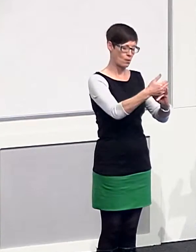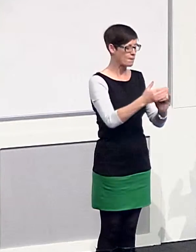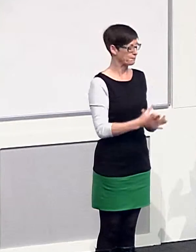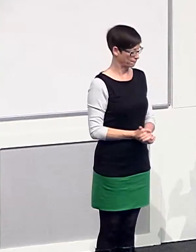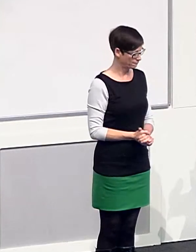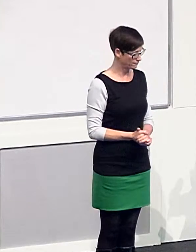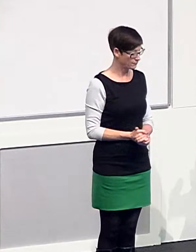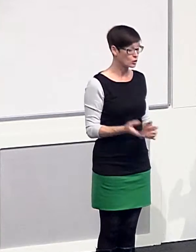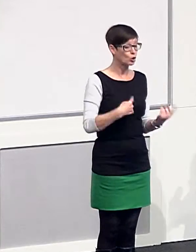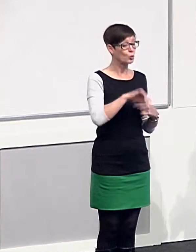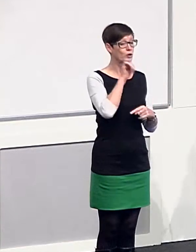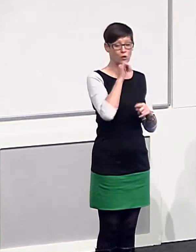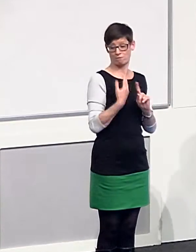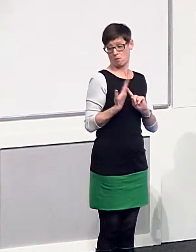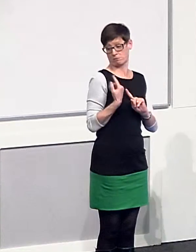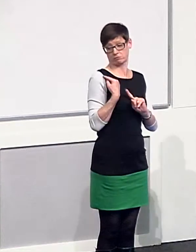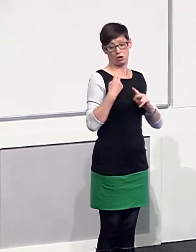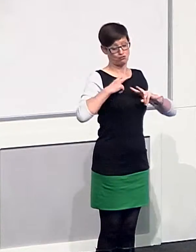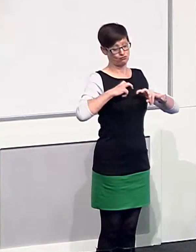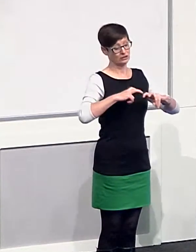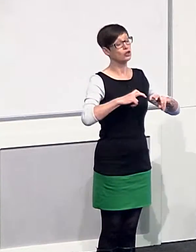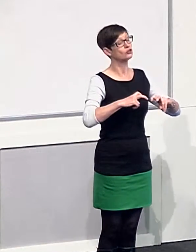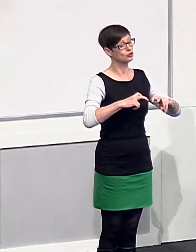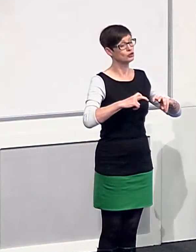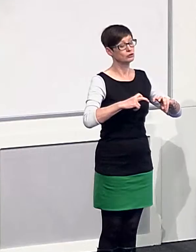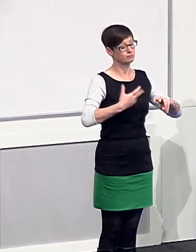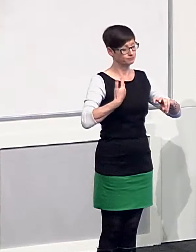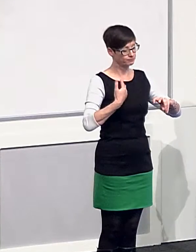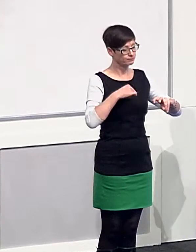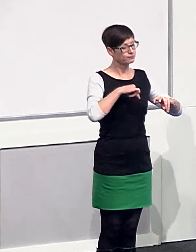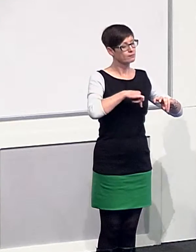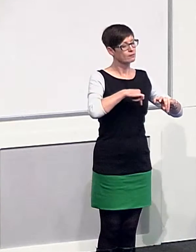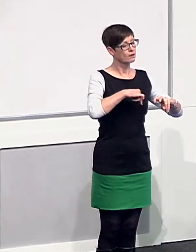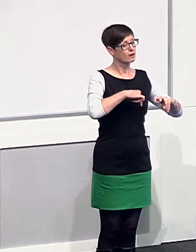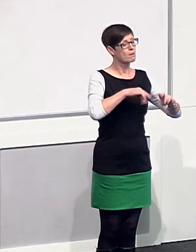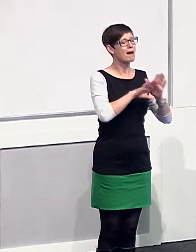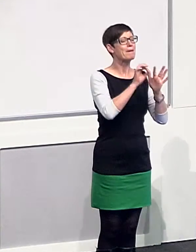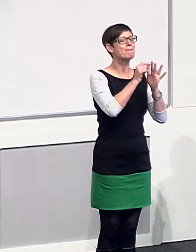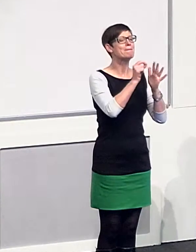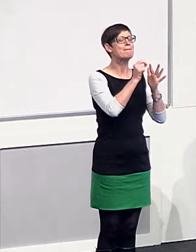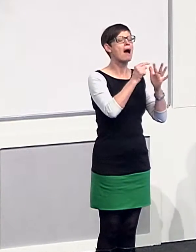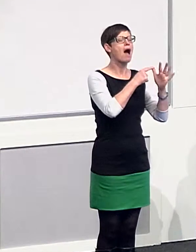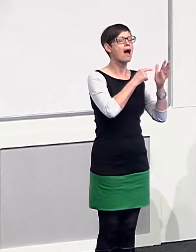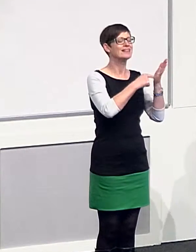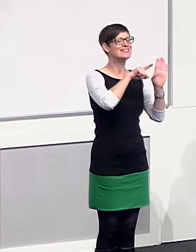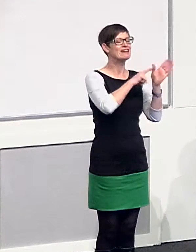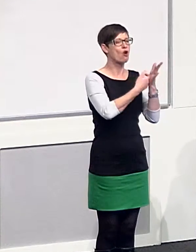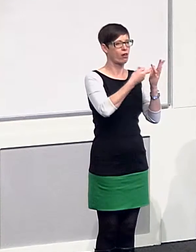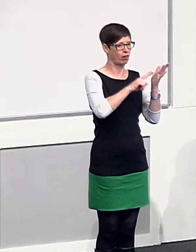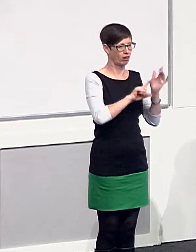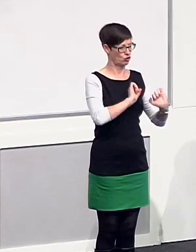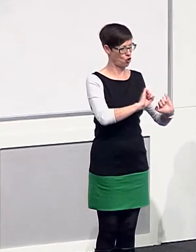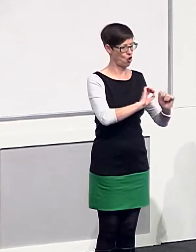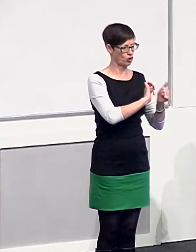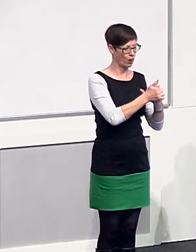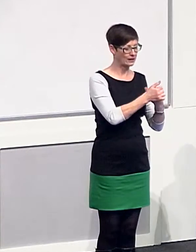We know from research that was carried out by Professor Pippa Tyrrell and her colleagues that if we optimised stroke care in Manchester such